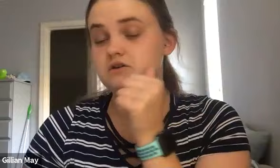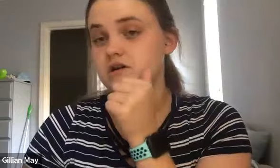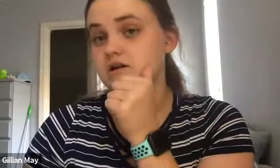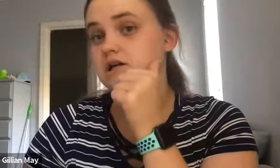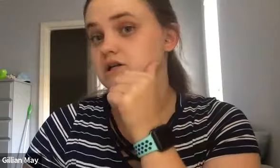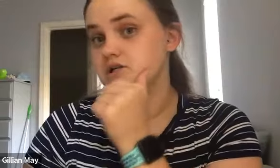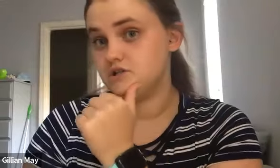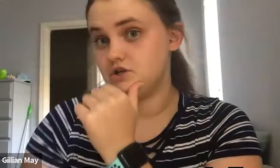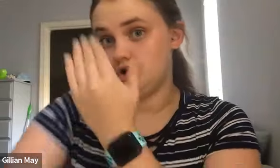daughter.